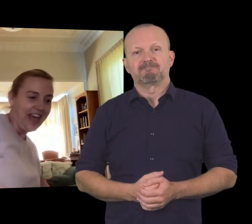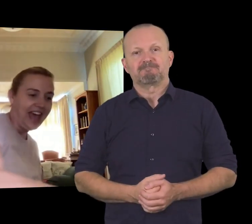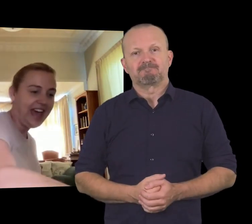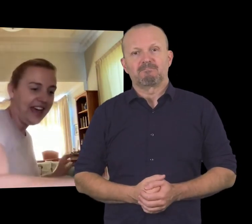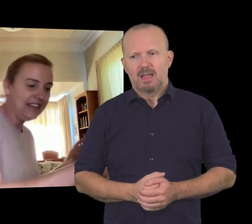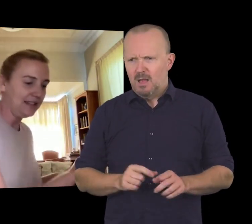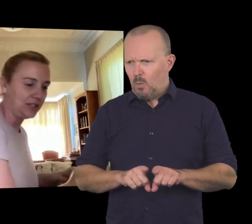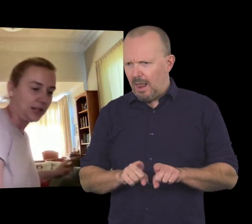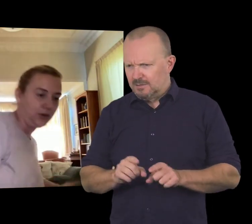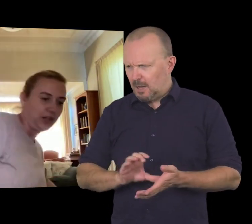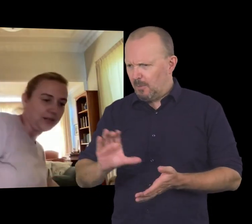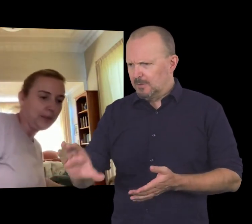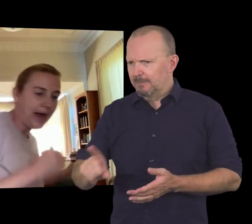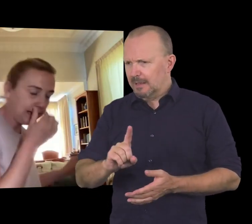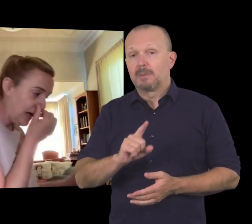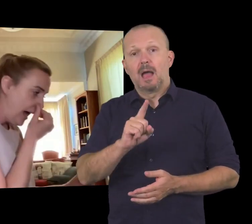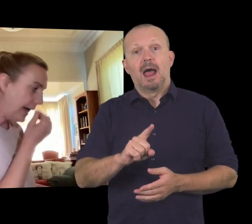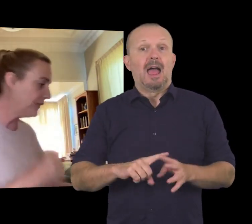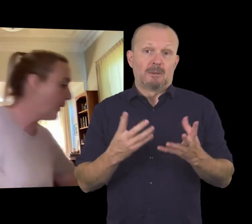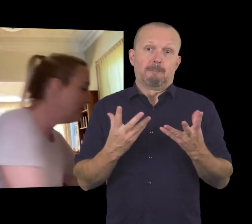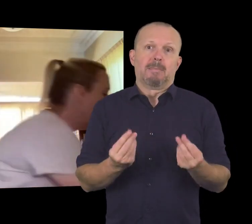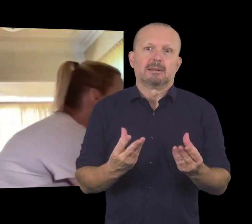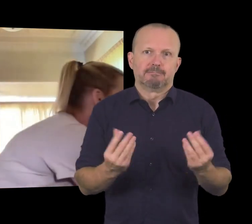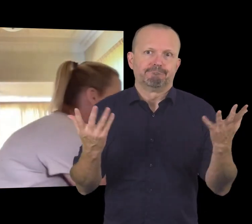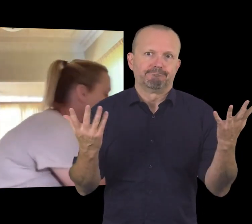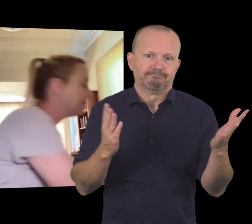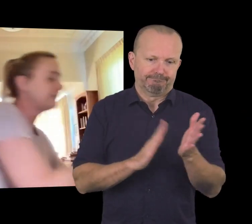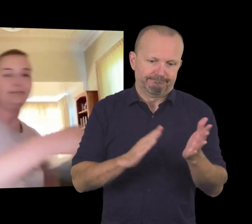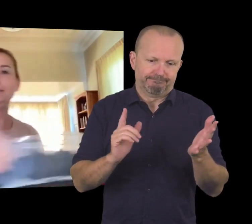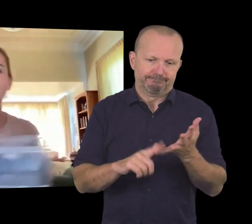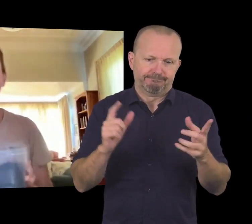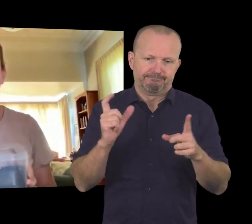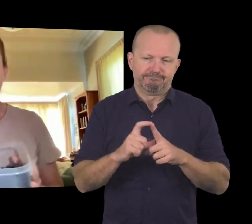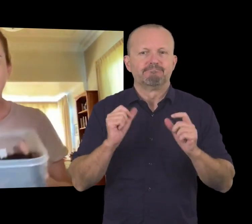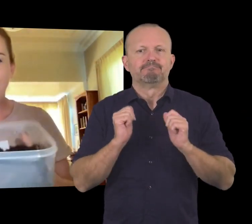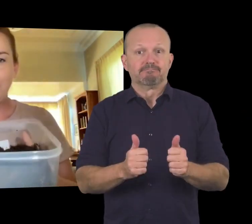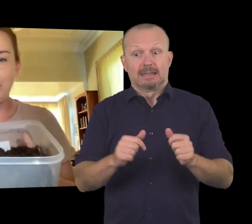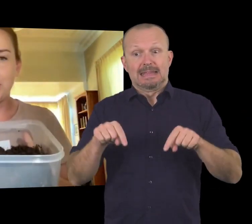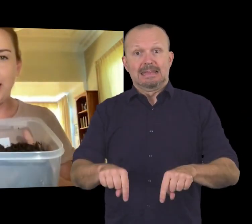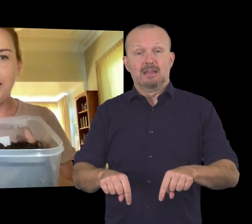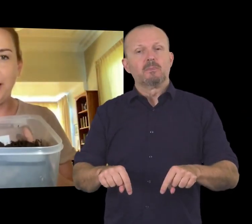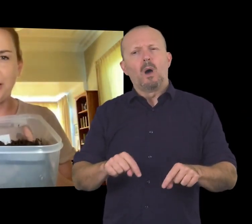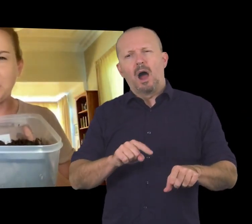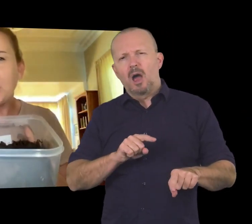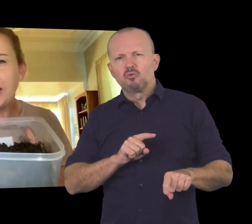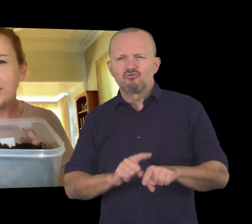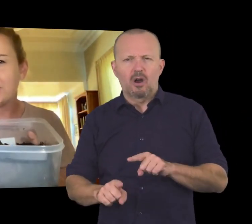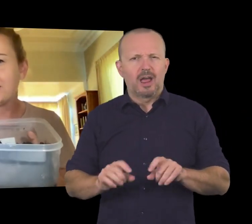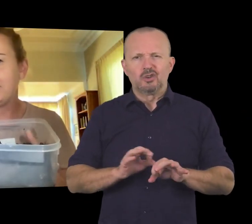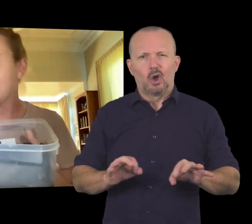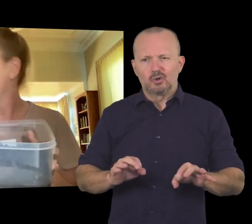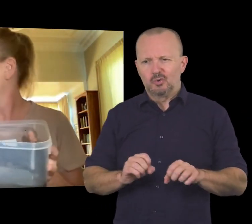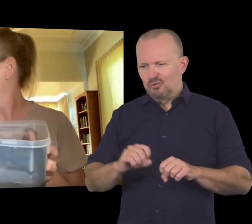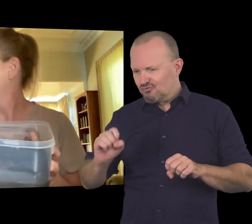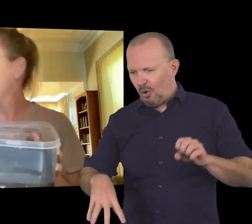Okay, and I'm just going to put those back. And I've got mud here, which I'm going to try not